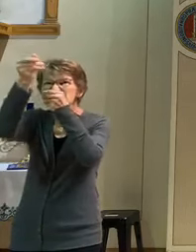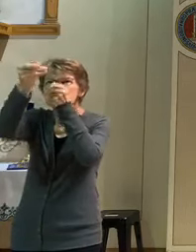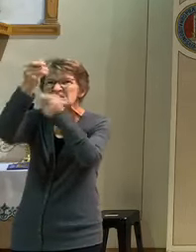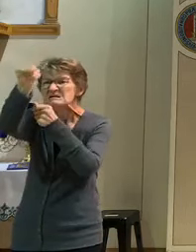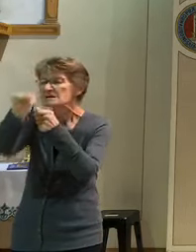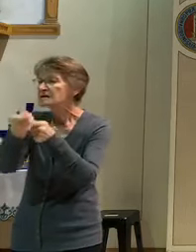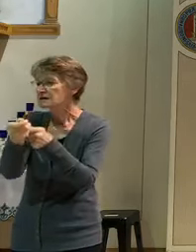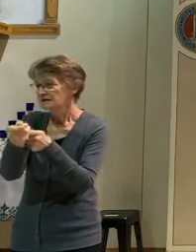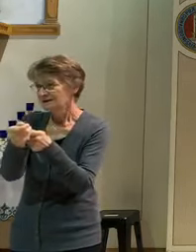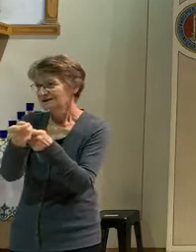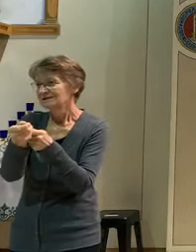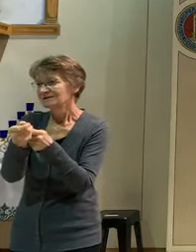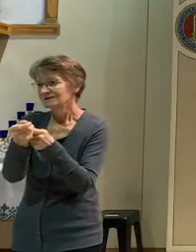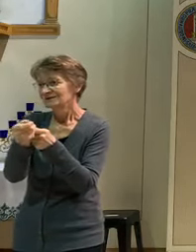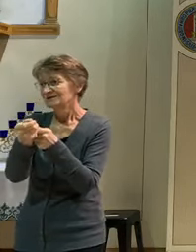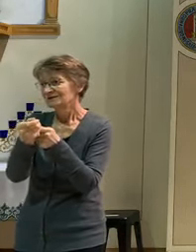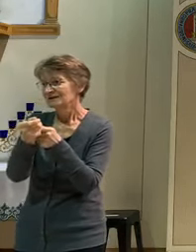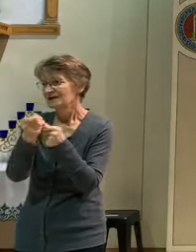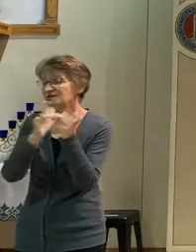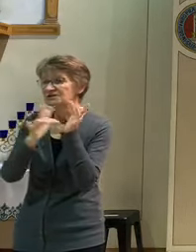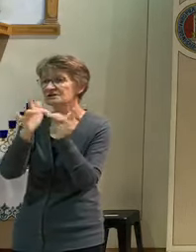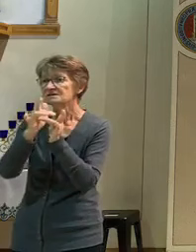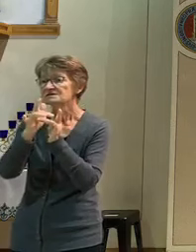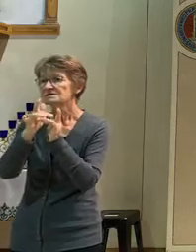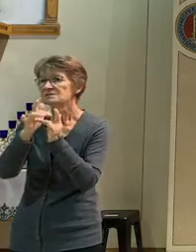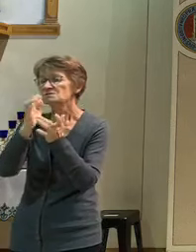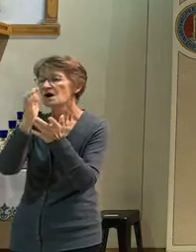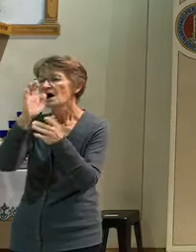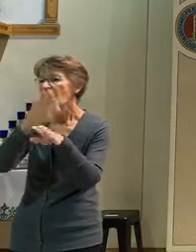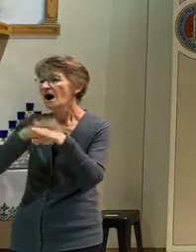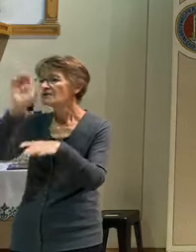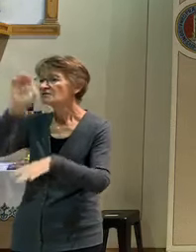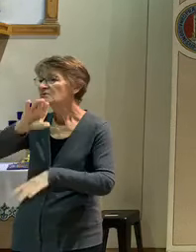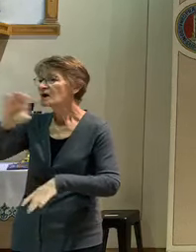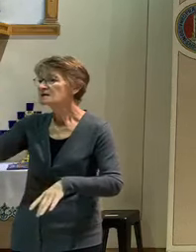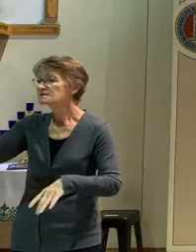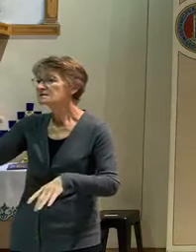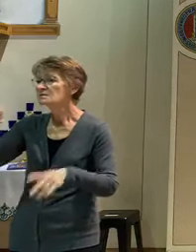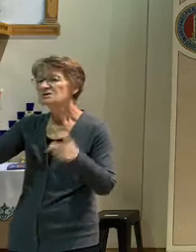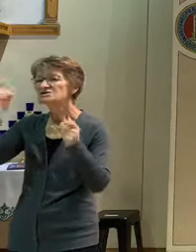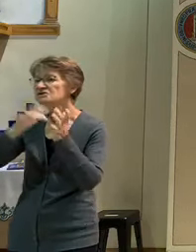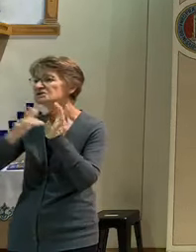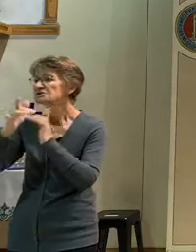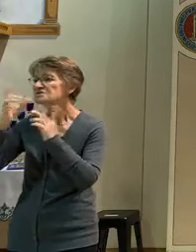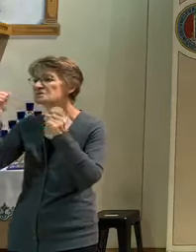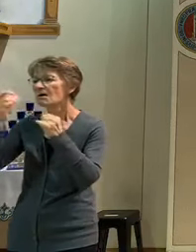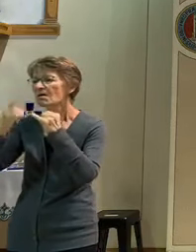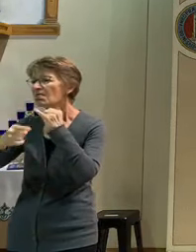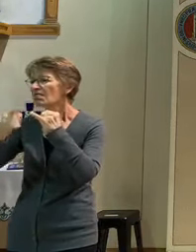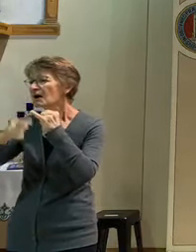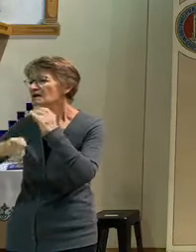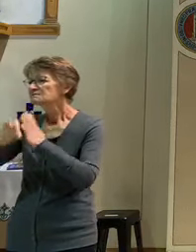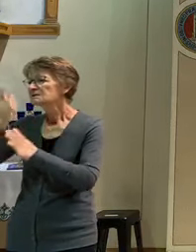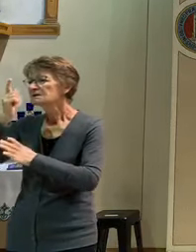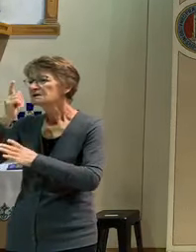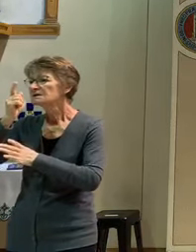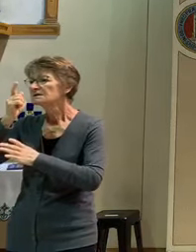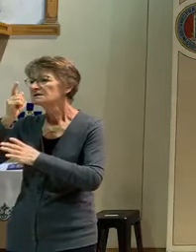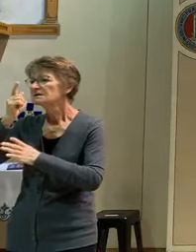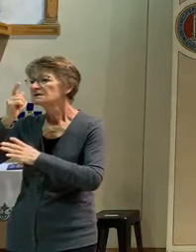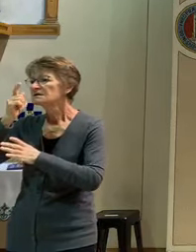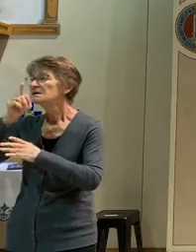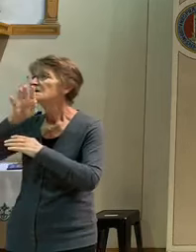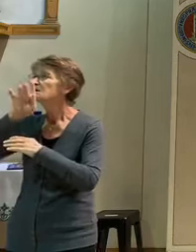We all have experienced loneliness before. And on the cross, what does he do? Remember,